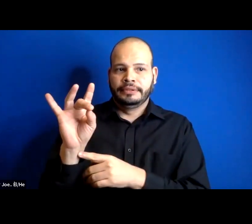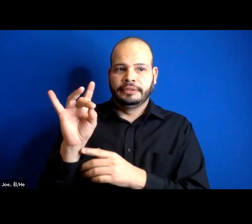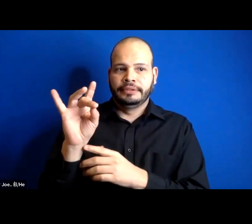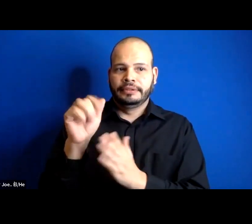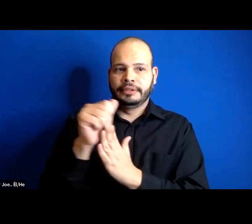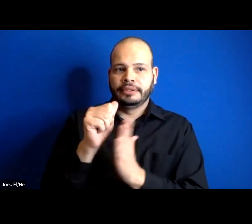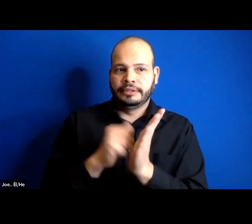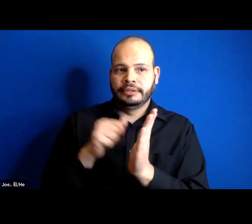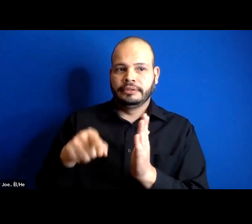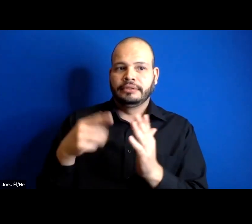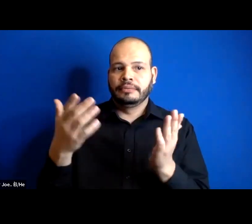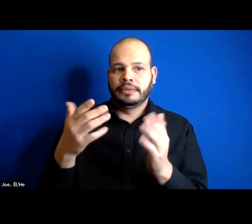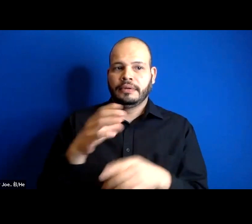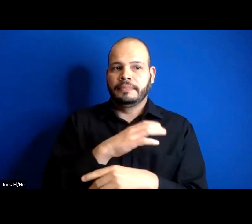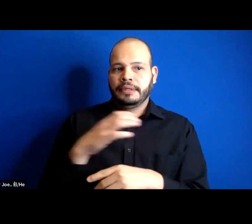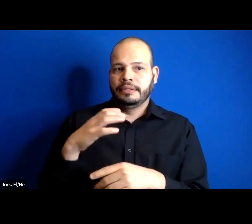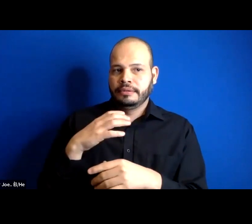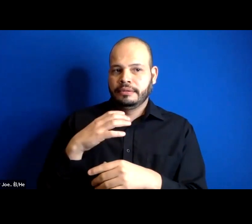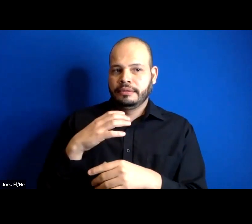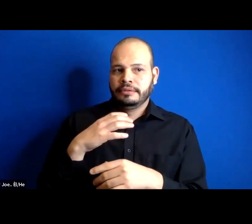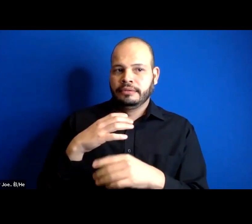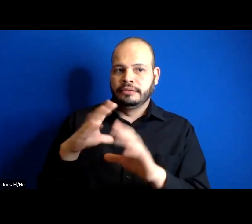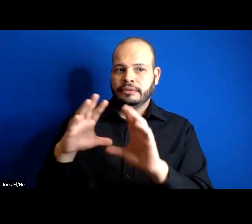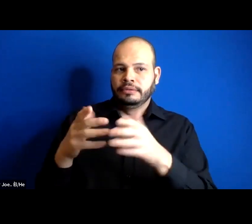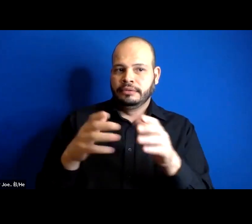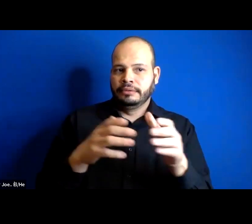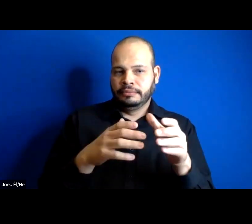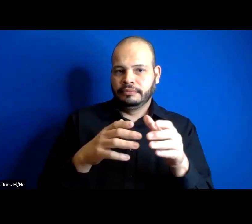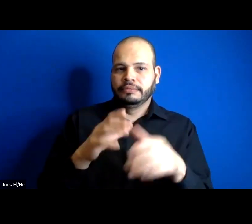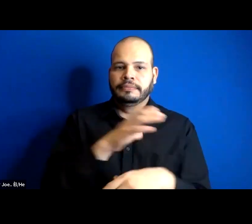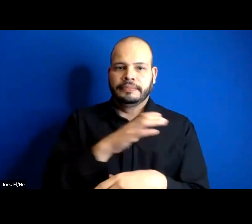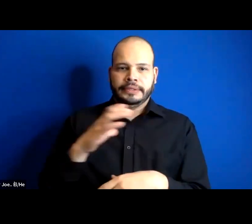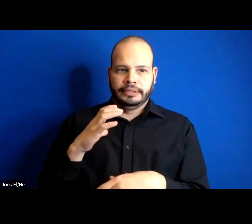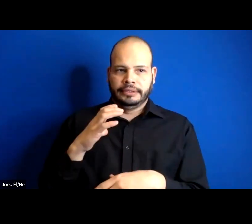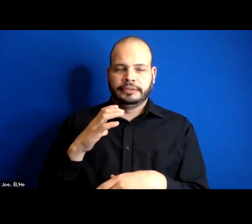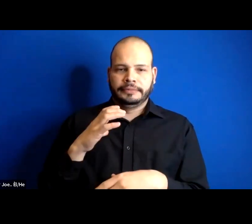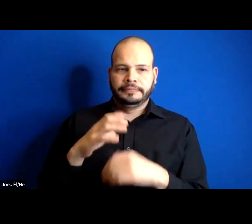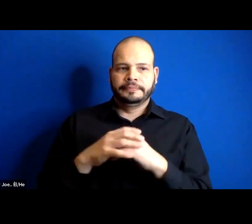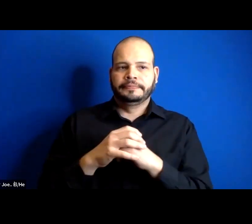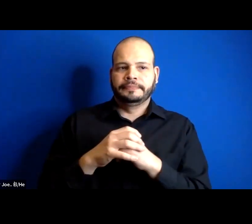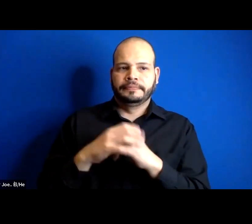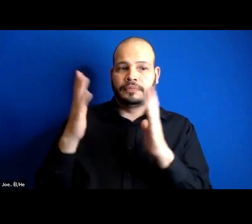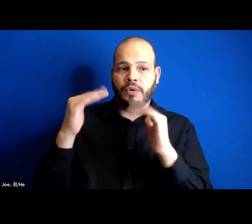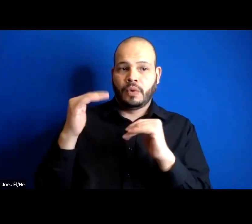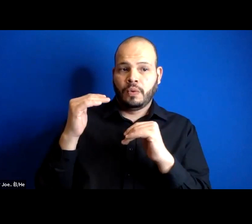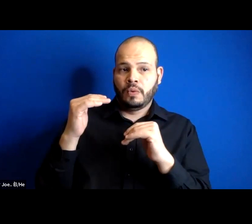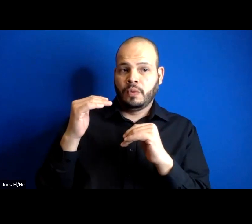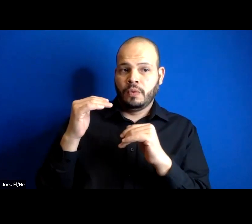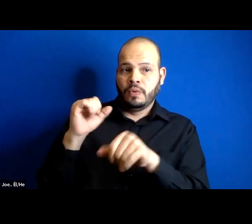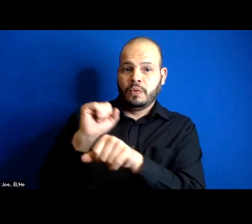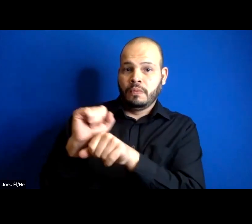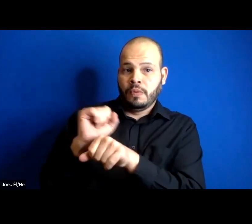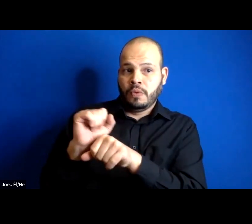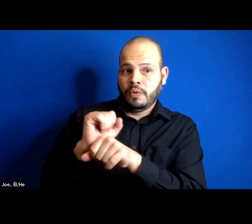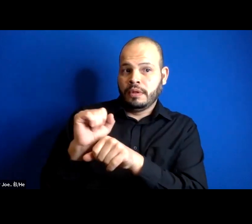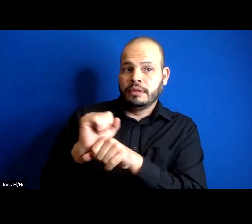reports. So I'm hoping that somebody from the Employment Committee is ready to